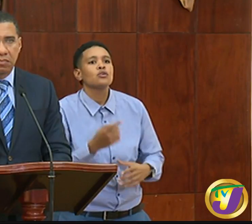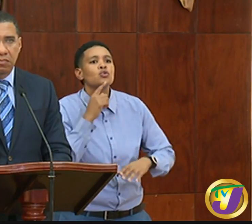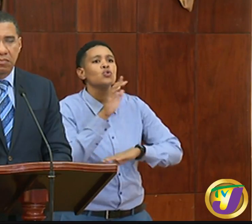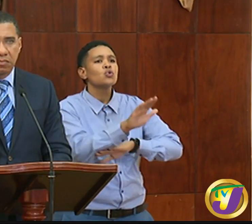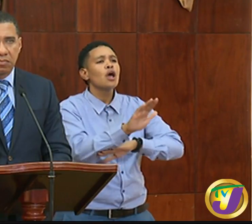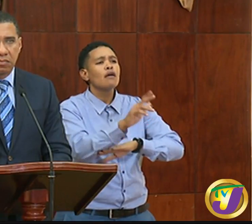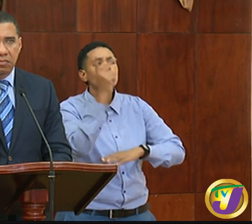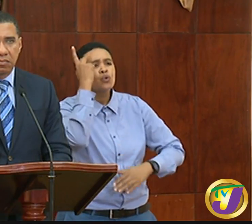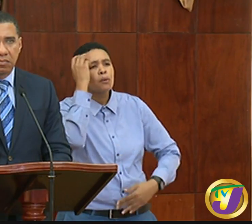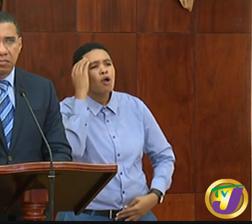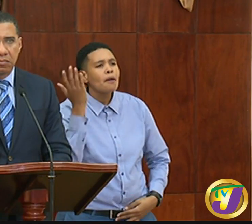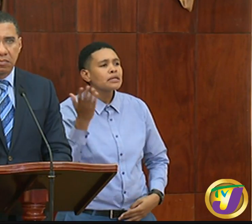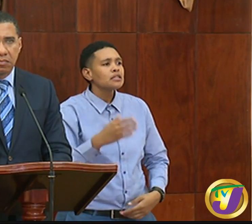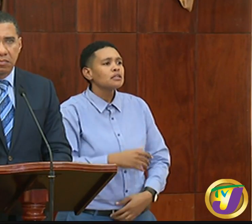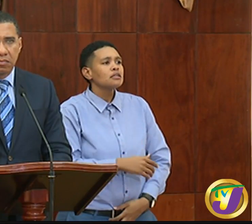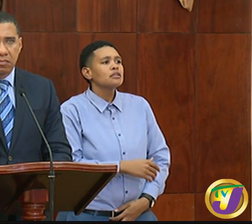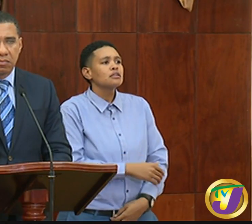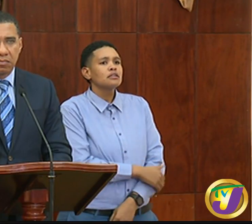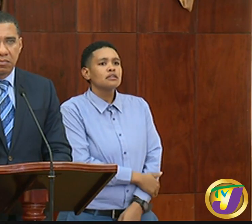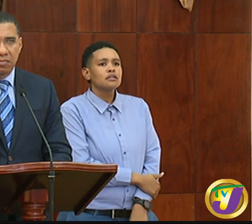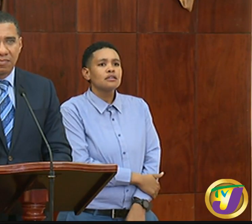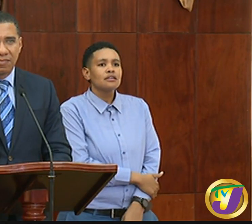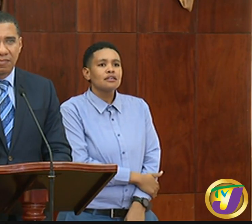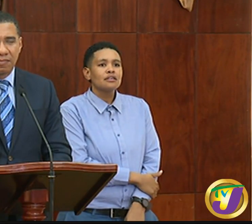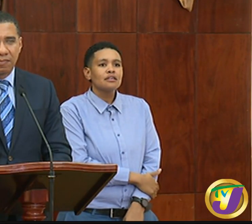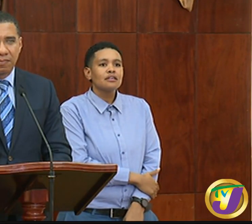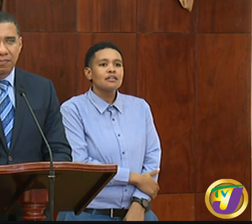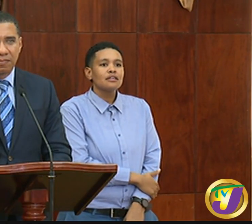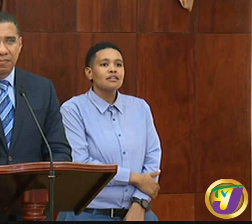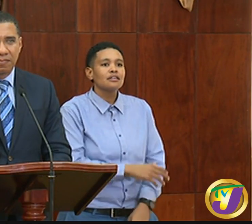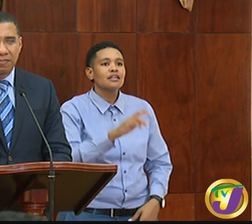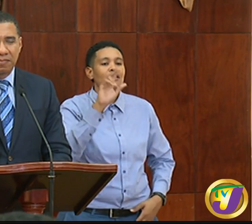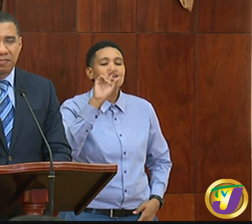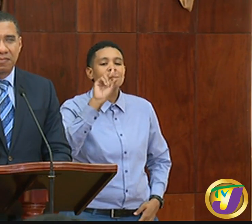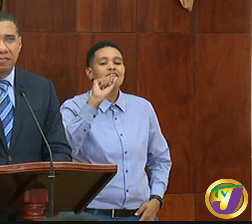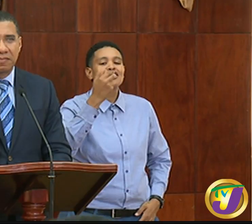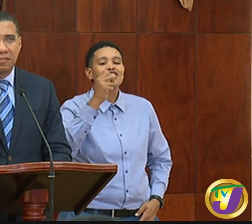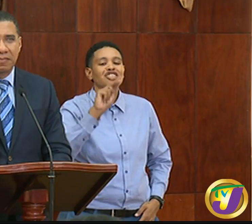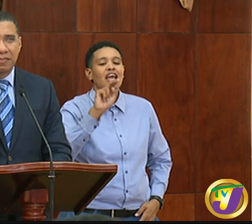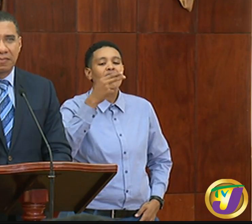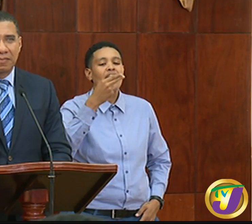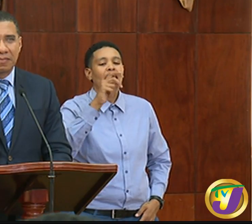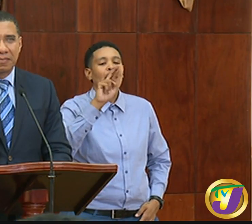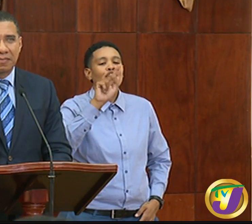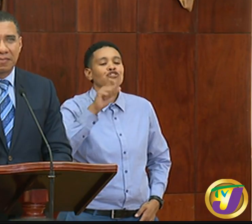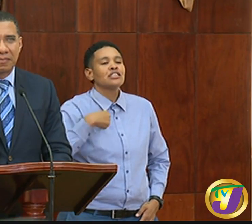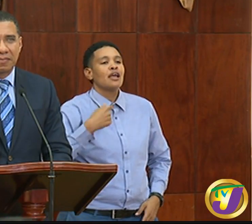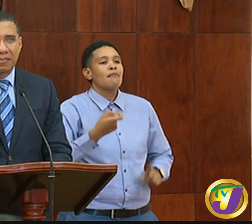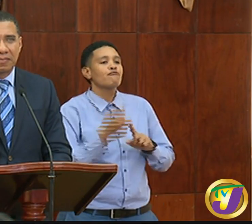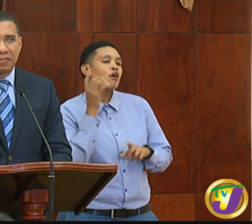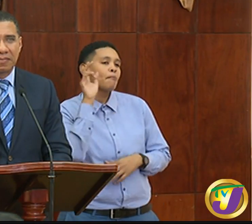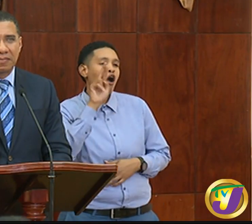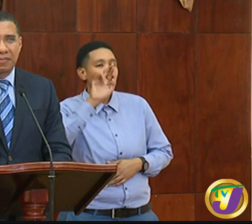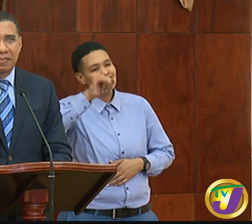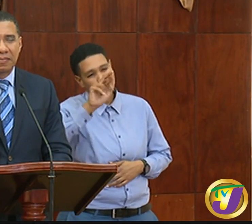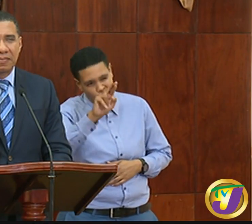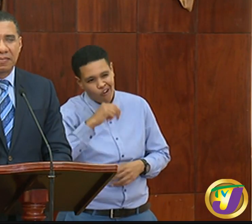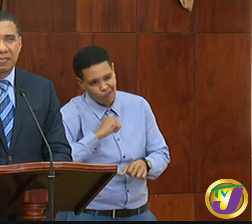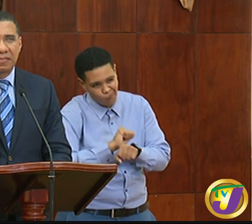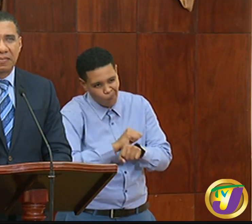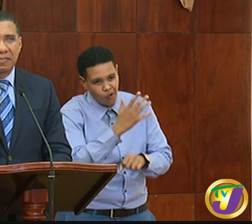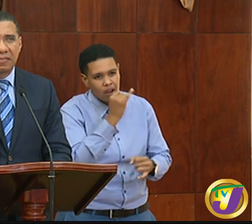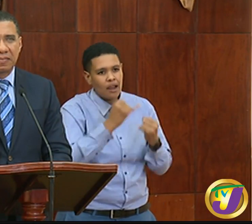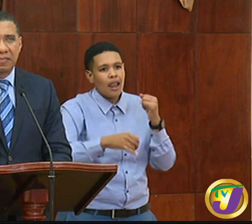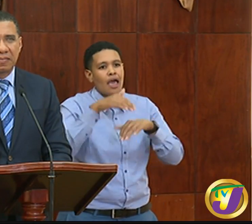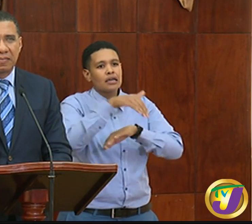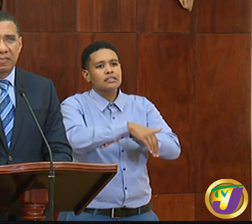afternoon, Prime Minister. Dashan Hendricks, identify yourself. My name is Dashan Hendricks, and I'm from Radio Jamaica Limited. Last night